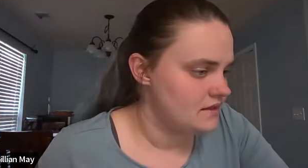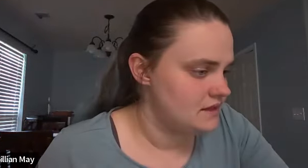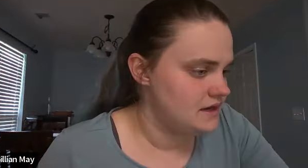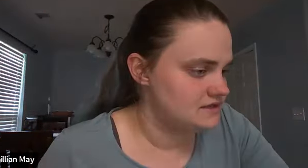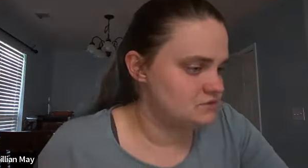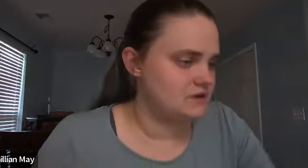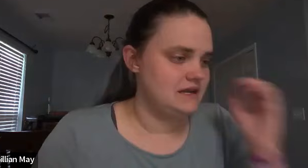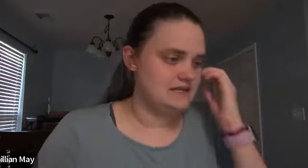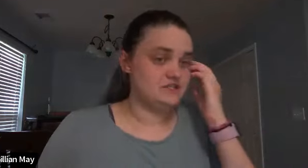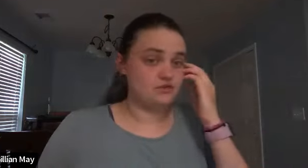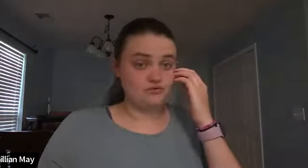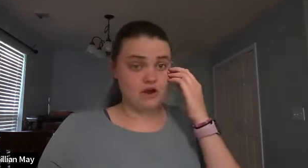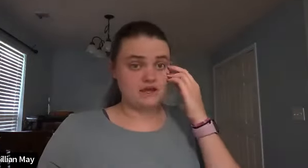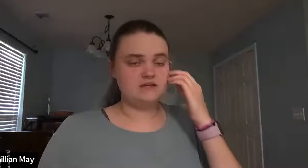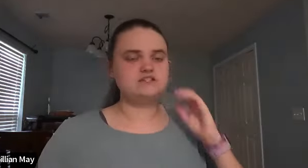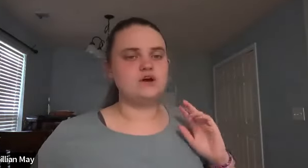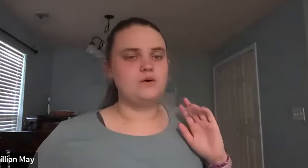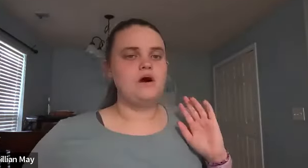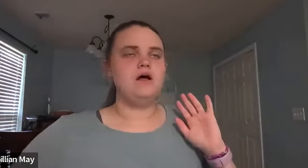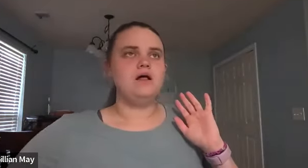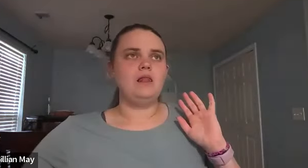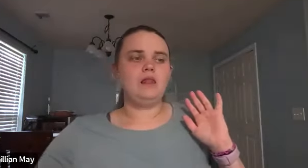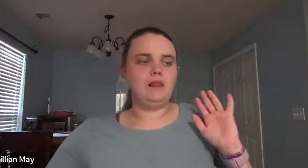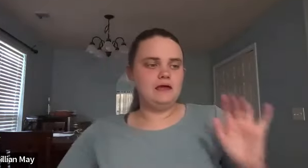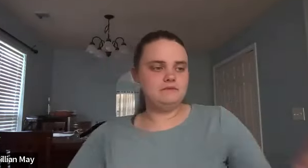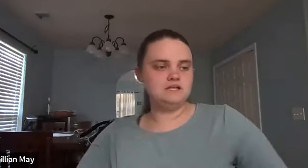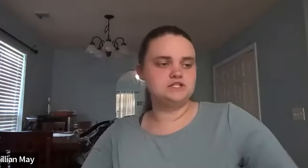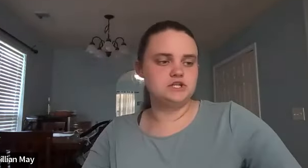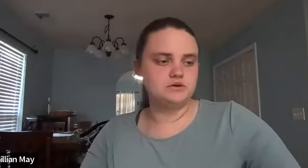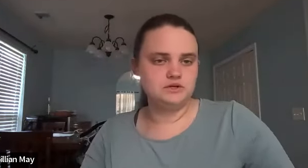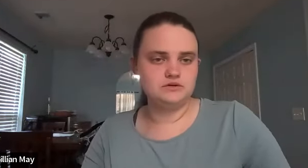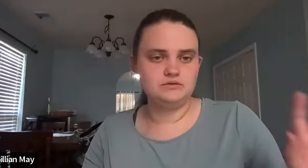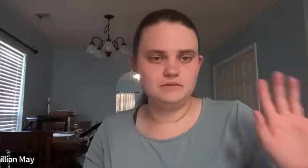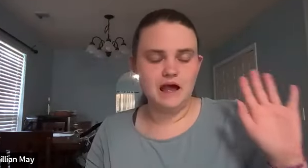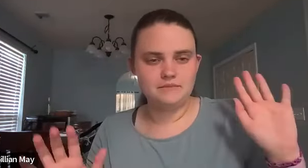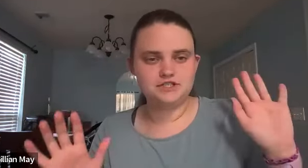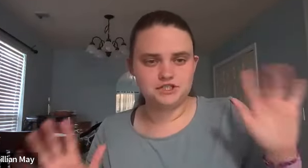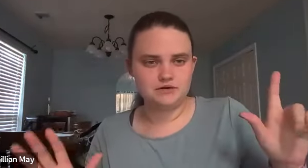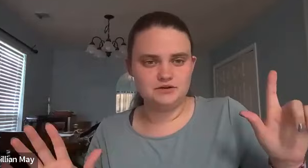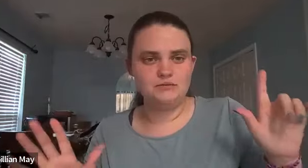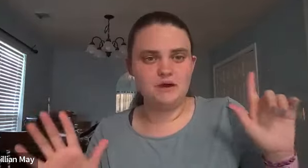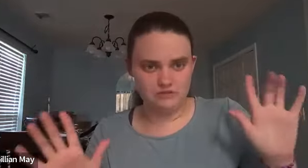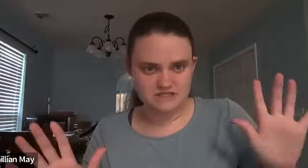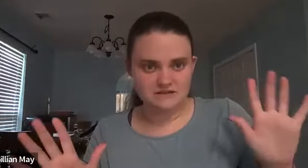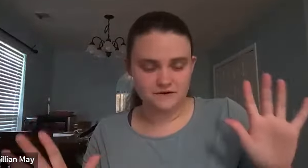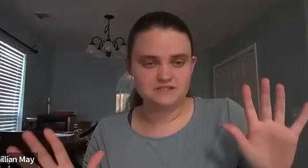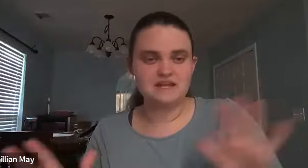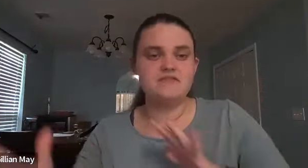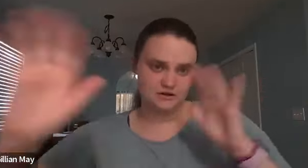The next one is run. So let me show you, I'm going to show you what it looks like first, and then I'll